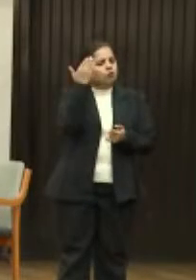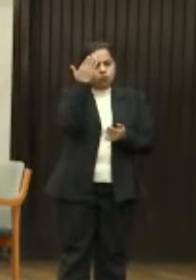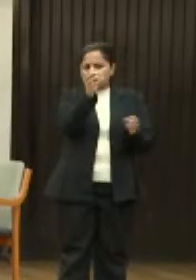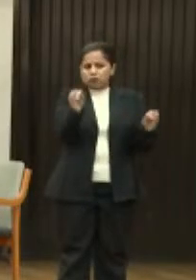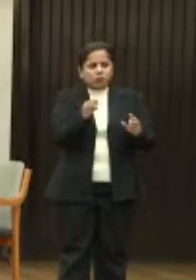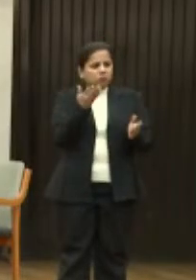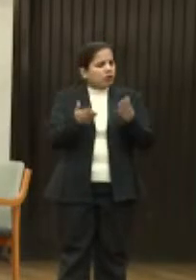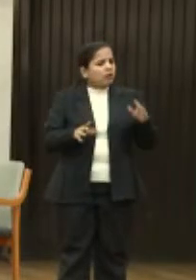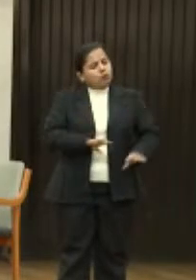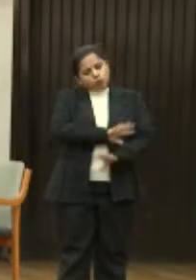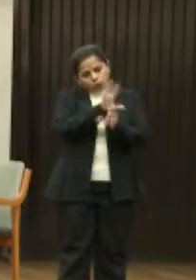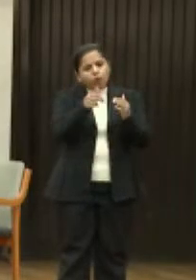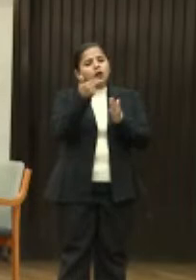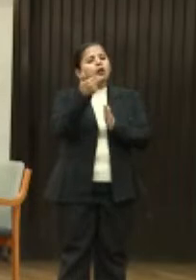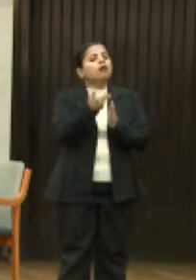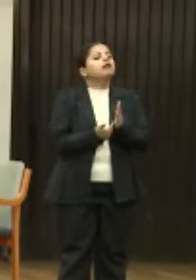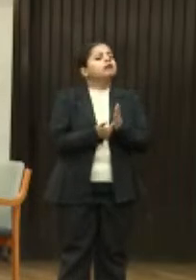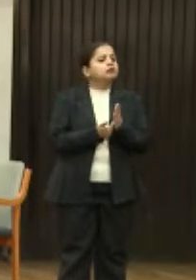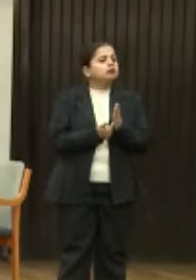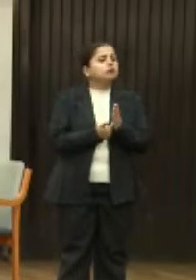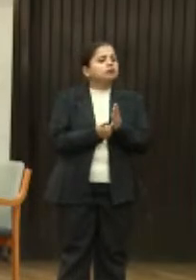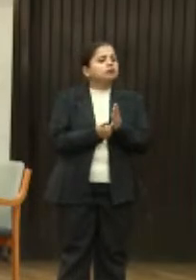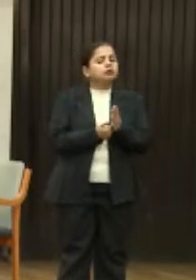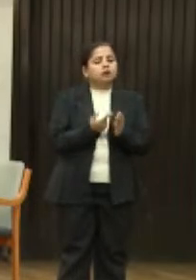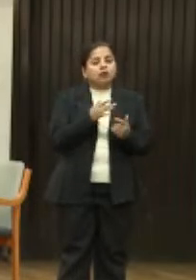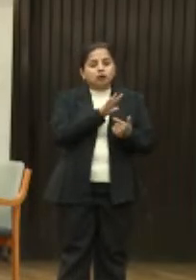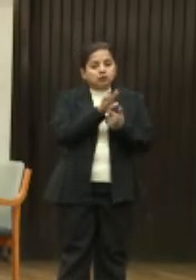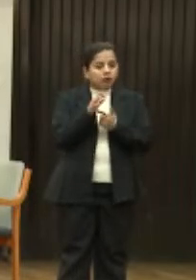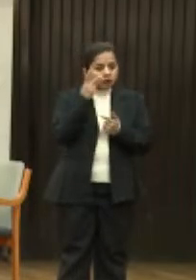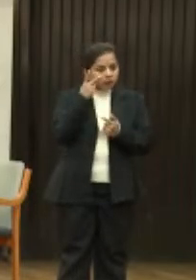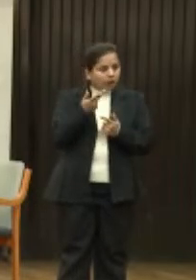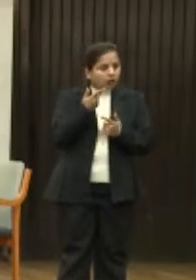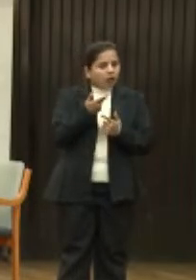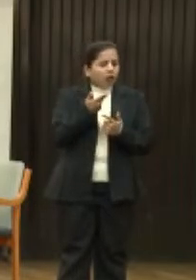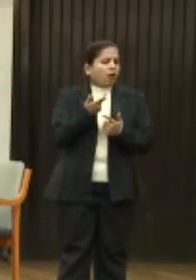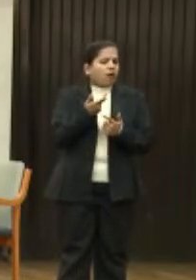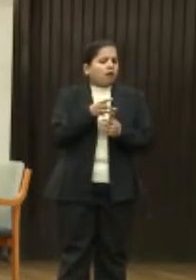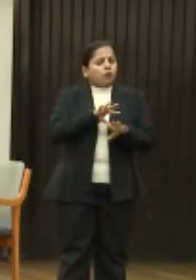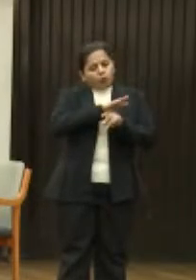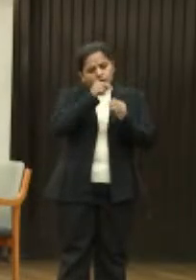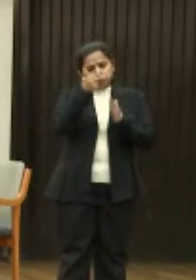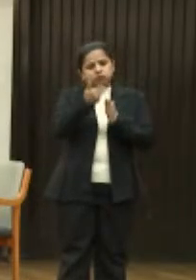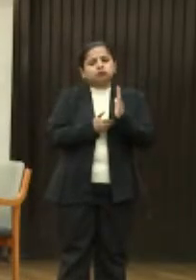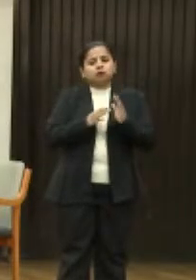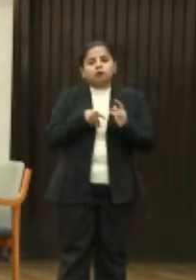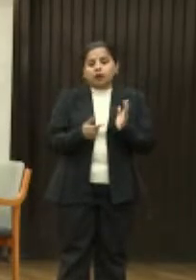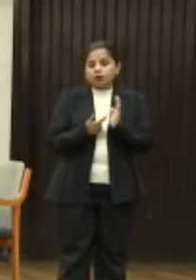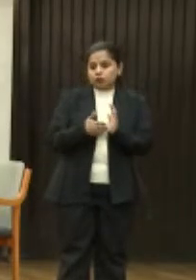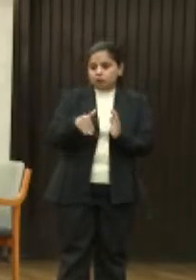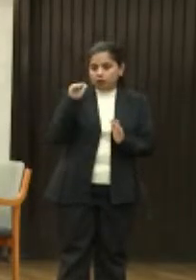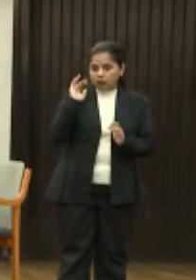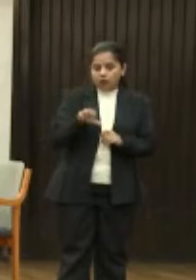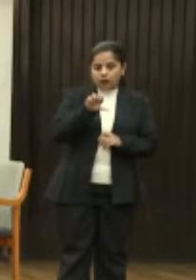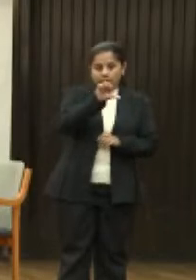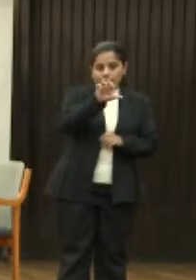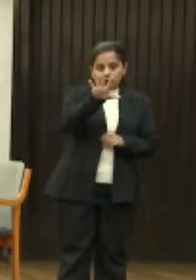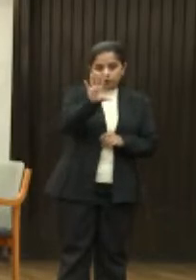complete list, not an indicative list. So if Rajasthan had